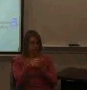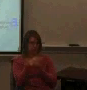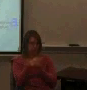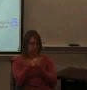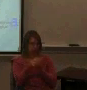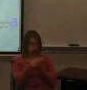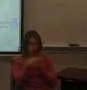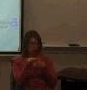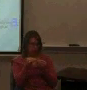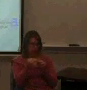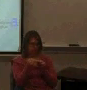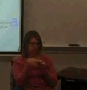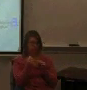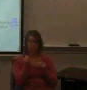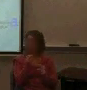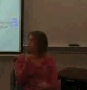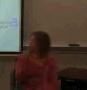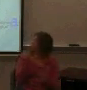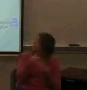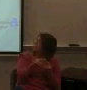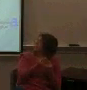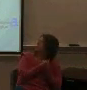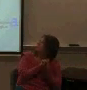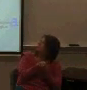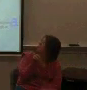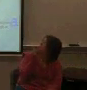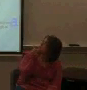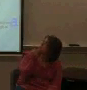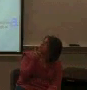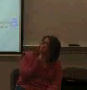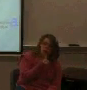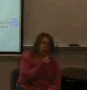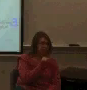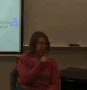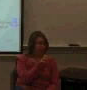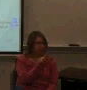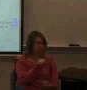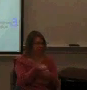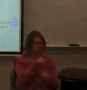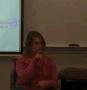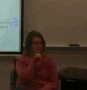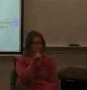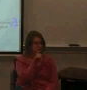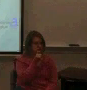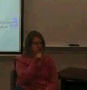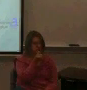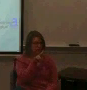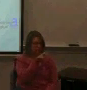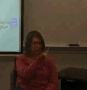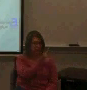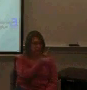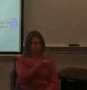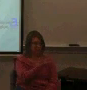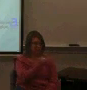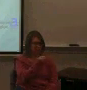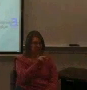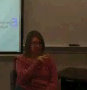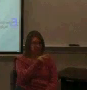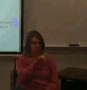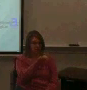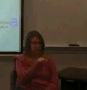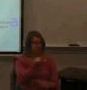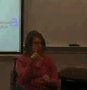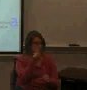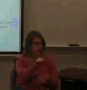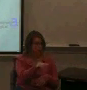Extreme and unusual habitats. These two examples here, these are lakes in the dry valleys of Antarctica that are permanently ice covered.